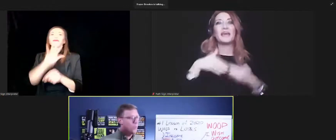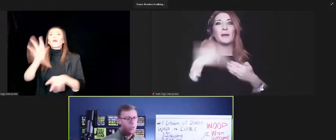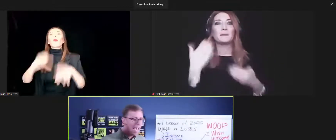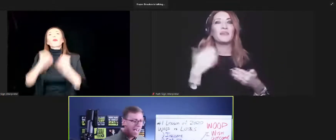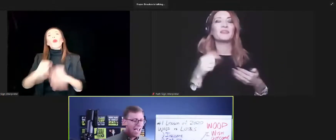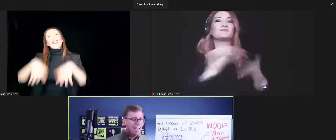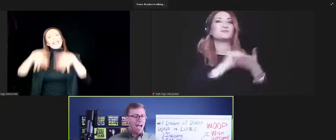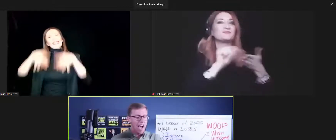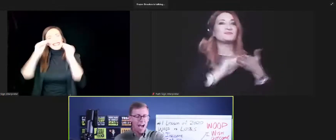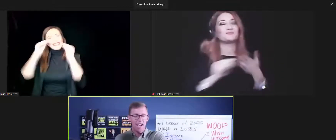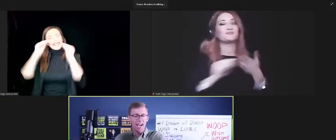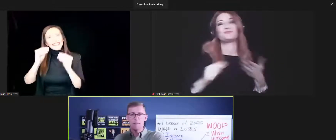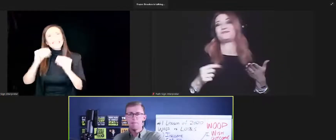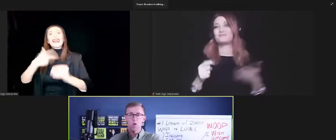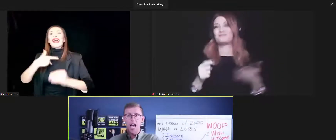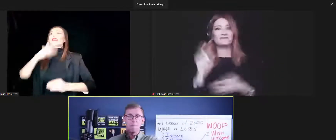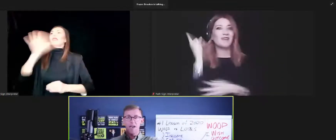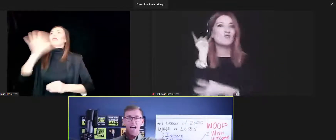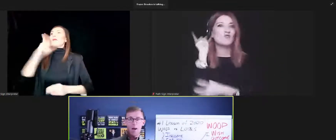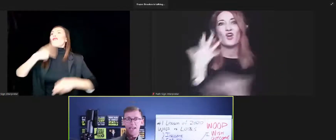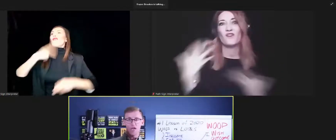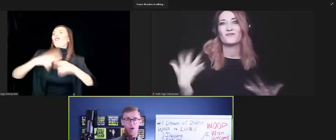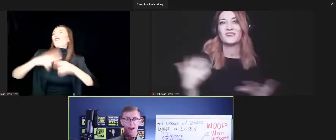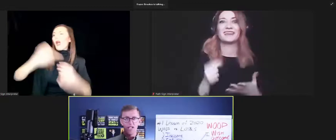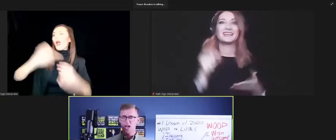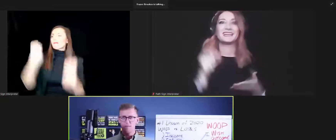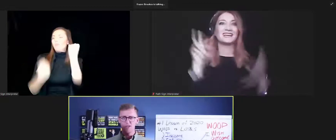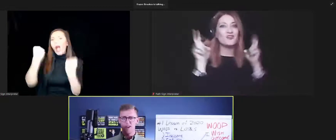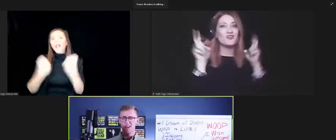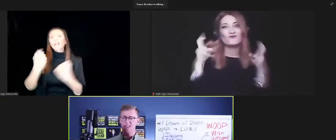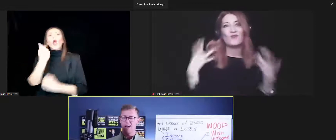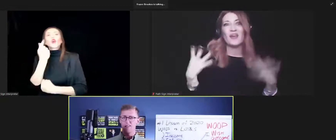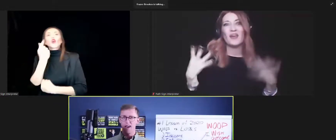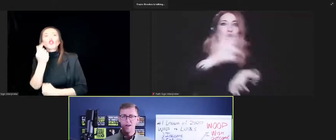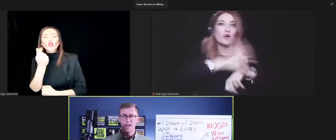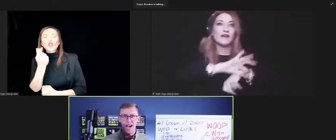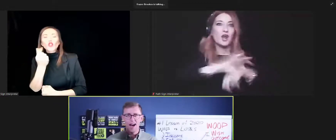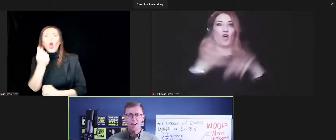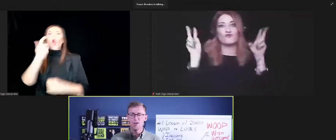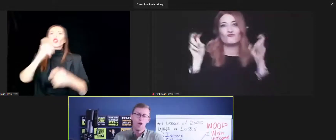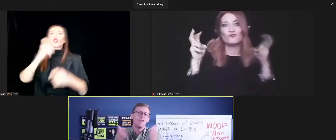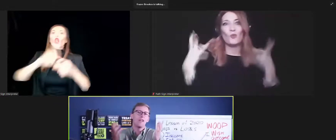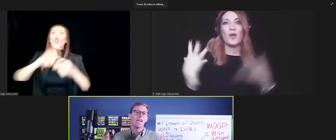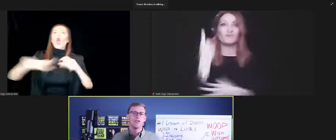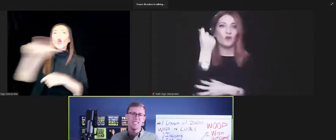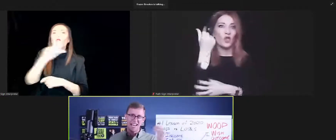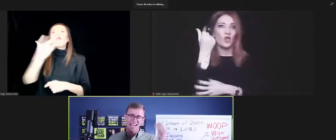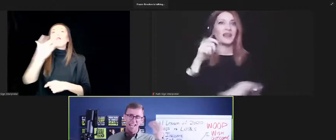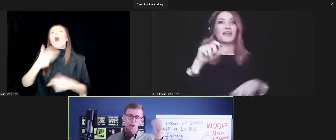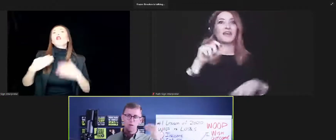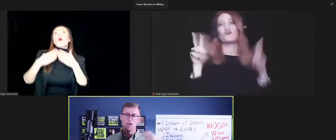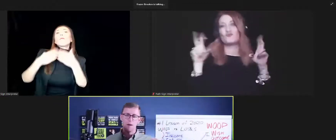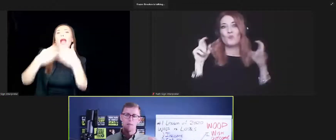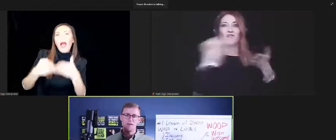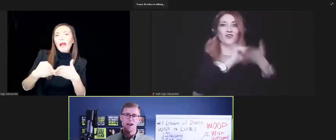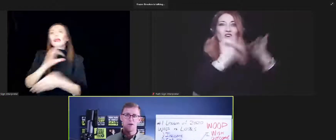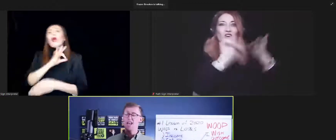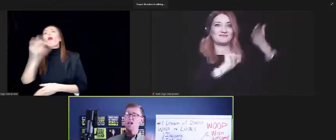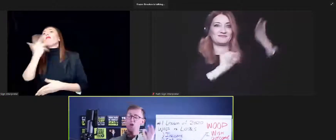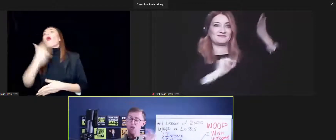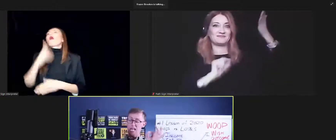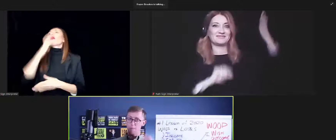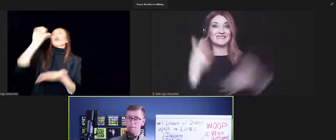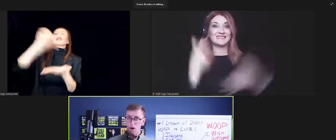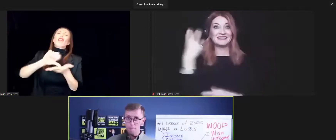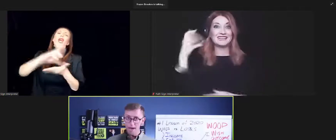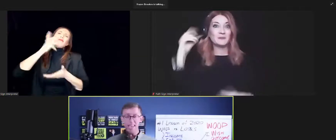Ooh, yeah. Those Hermes trainers, I don't know. A lot of you guys are Italiano, so you probably know fashion just